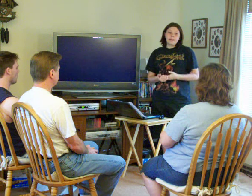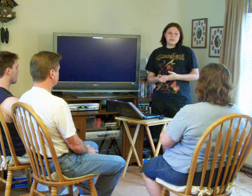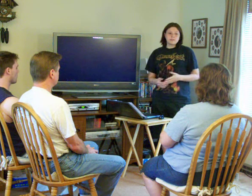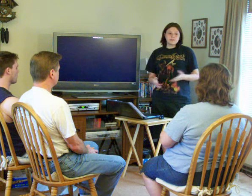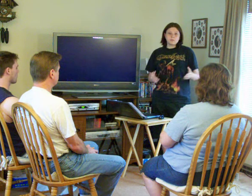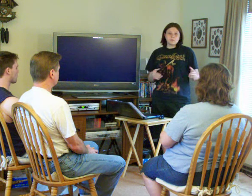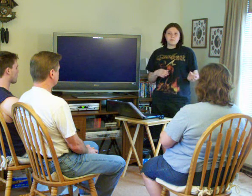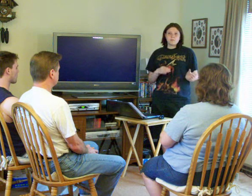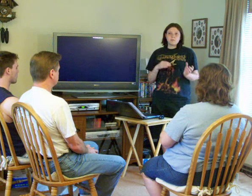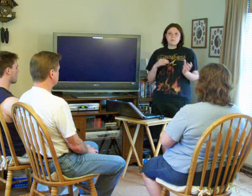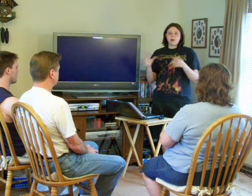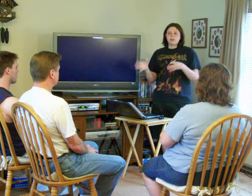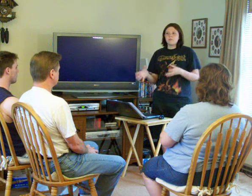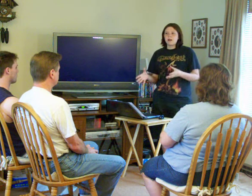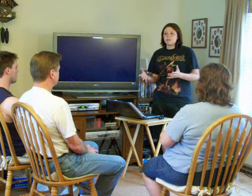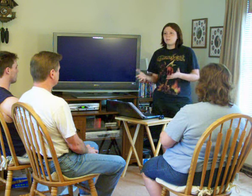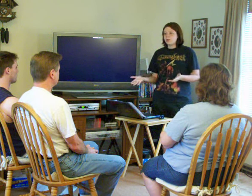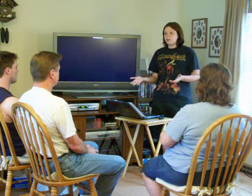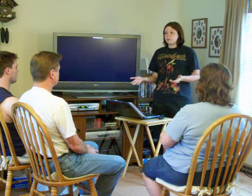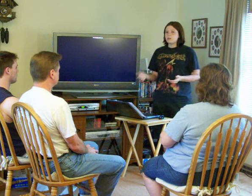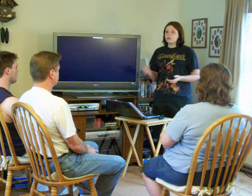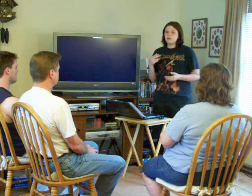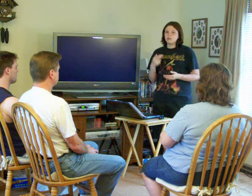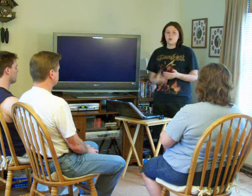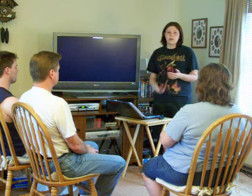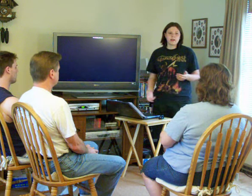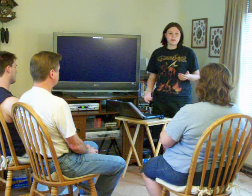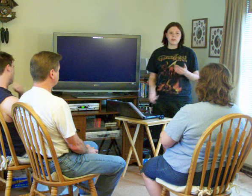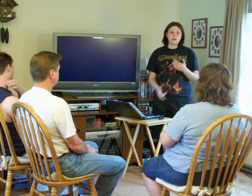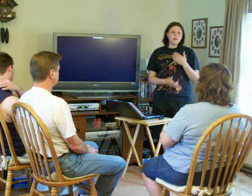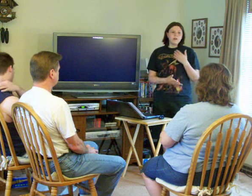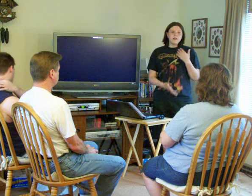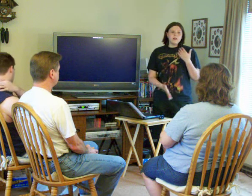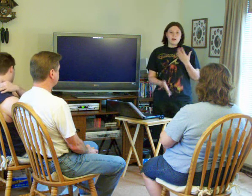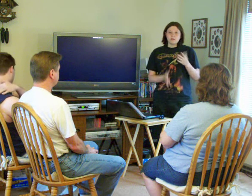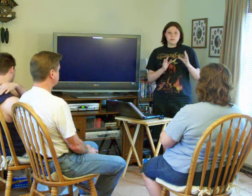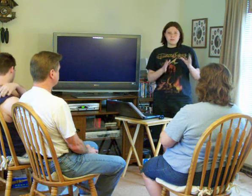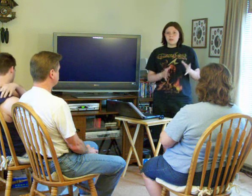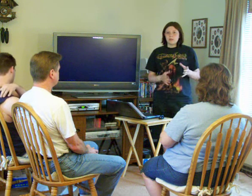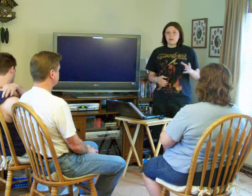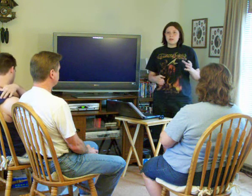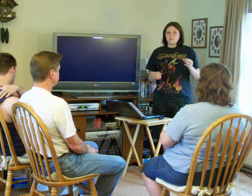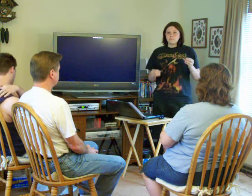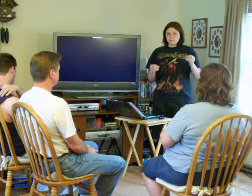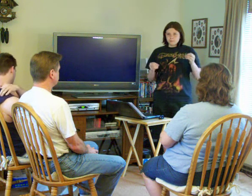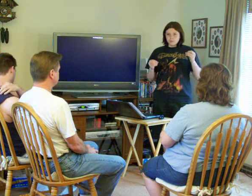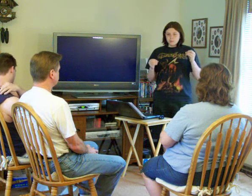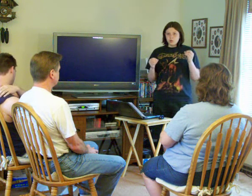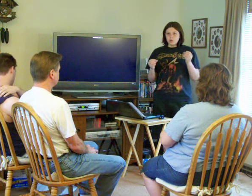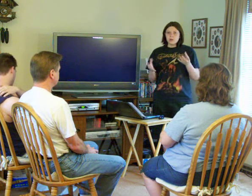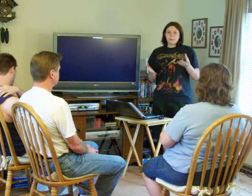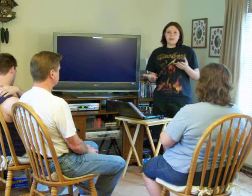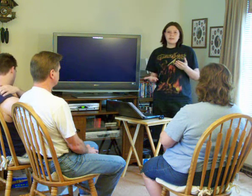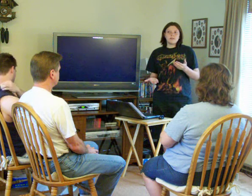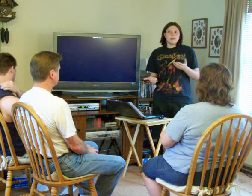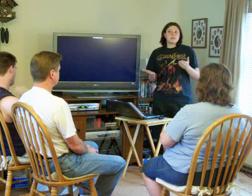to simply be brought in by a community like Kodak or something like that, and you'll get paid like